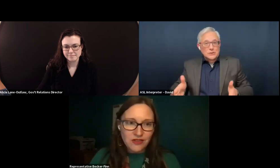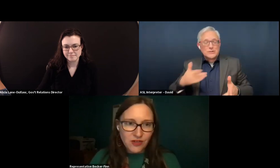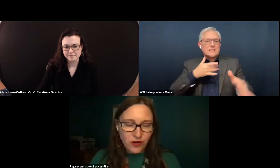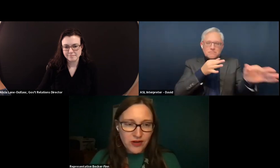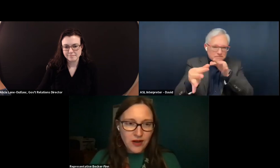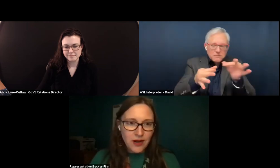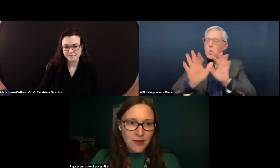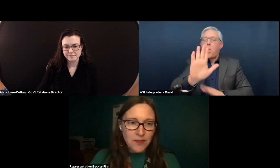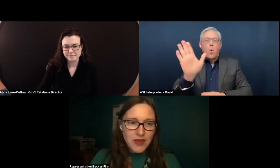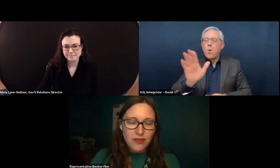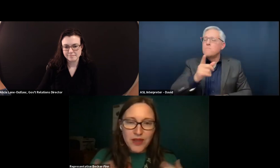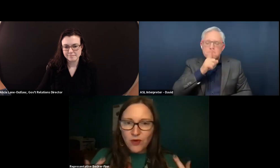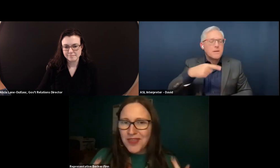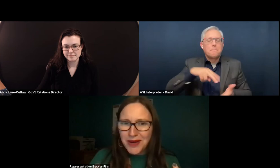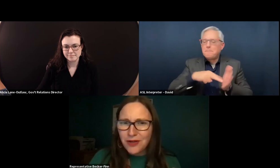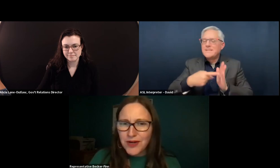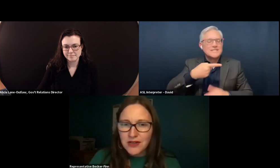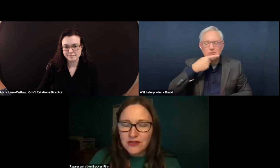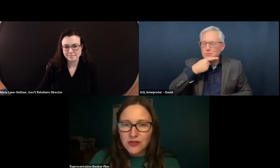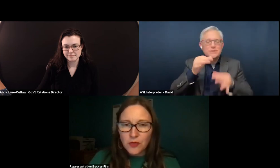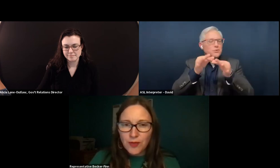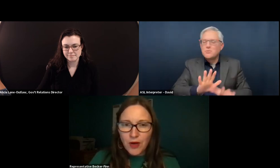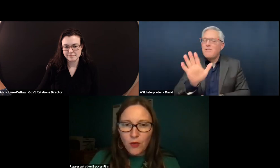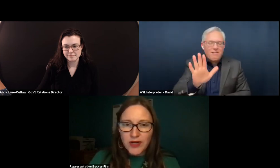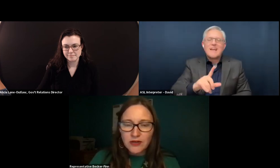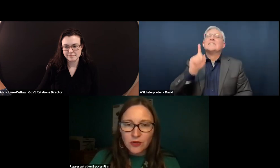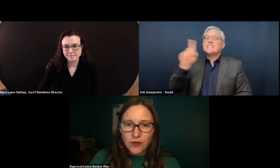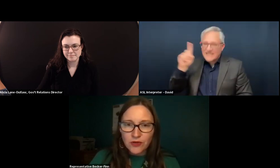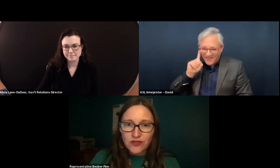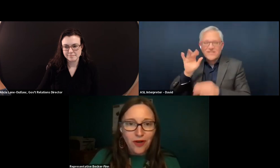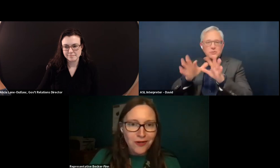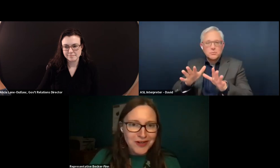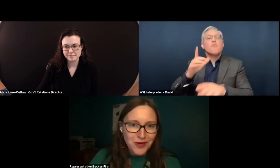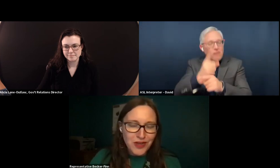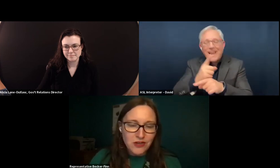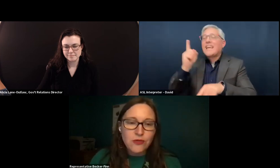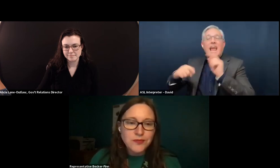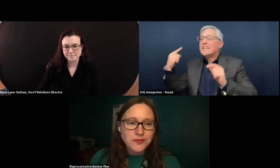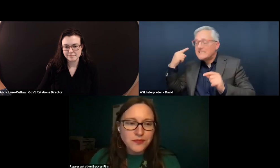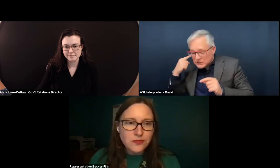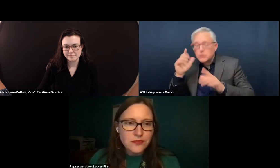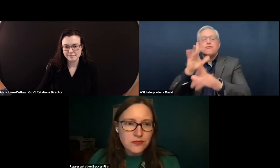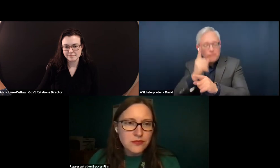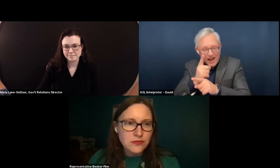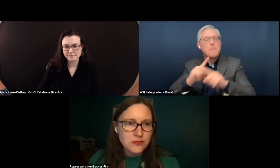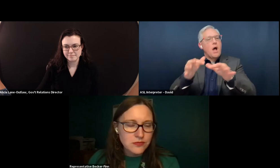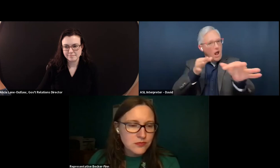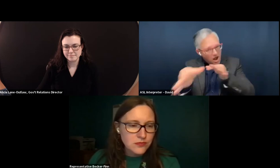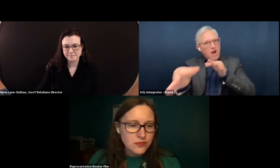why it's different than what they might already assume about what interpreters are and what they do.